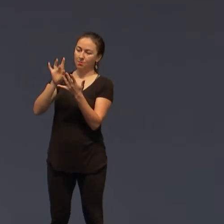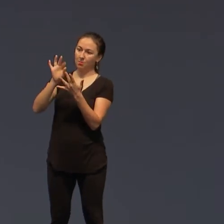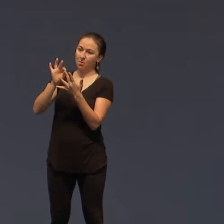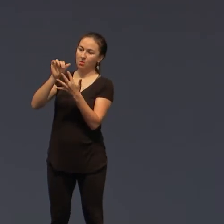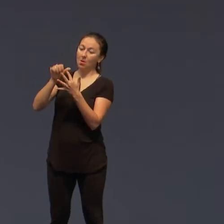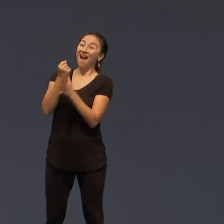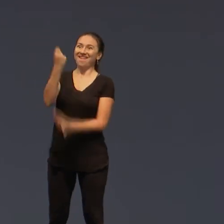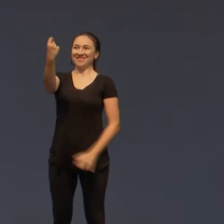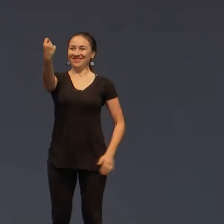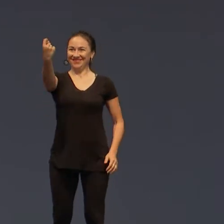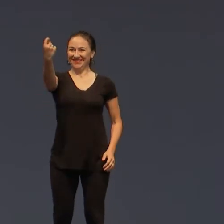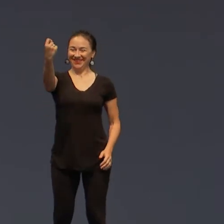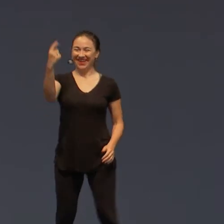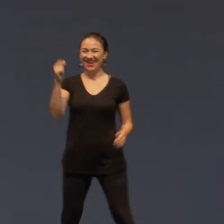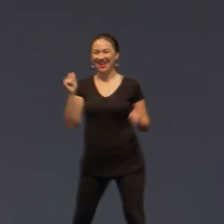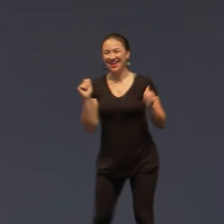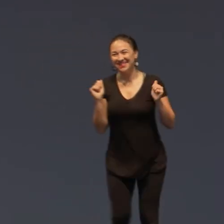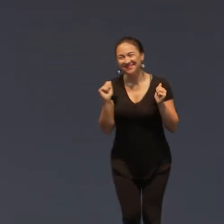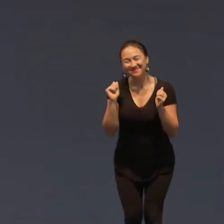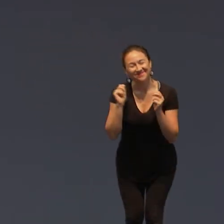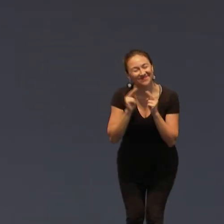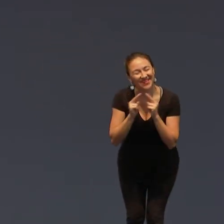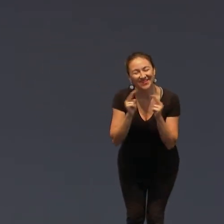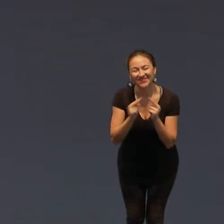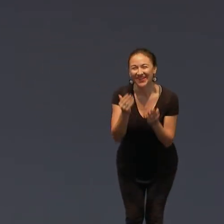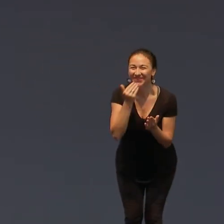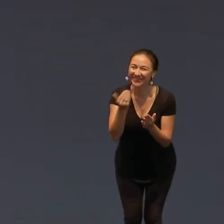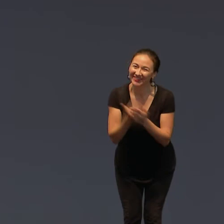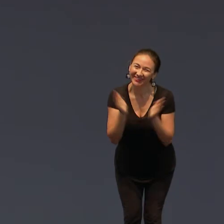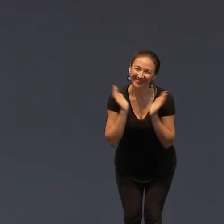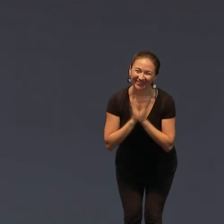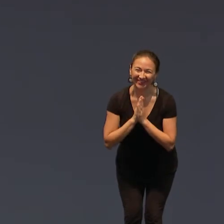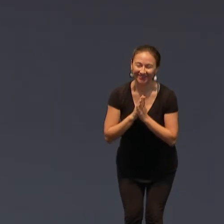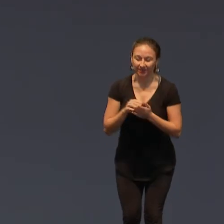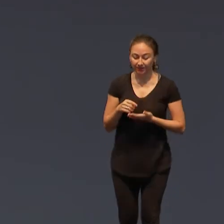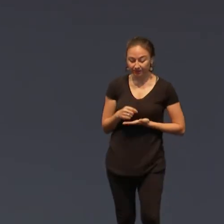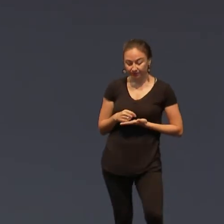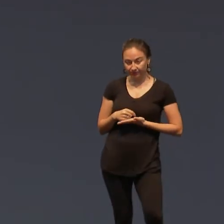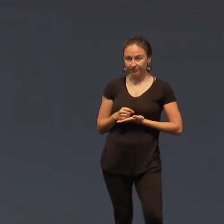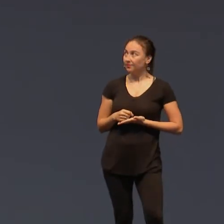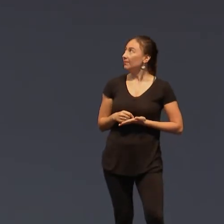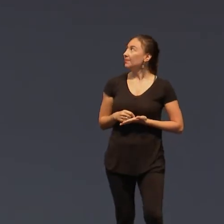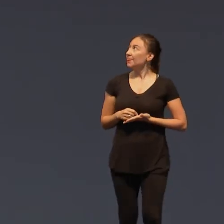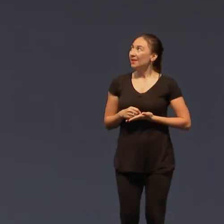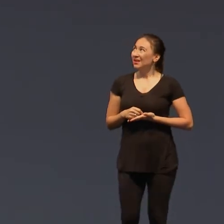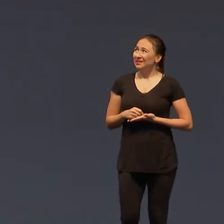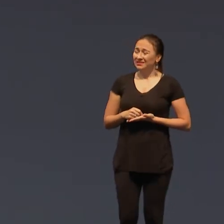6, 7, 8, 9, 10. Oh, the answer is 11. Very good.